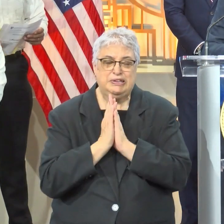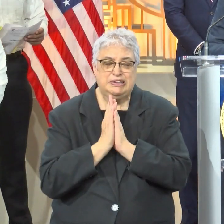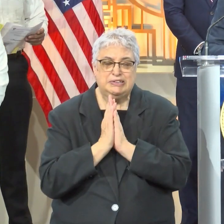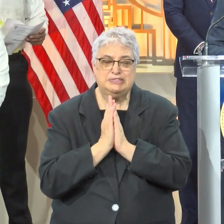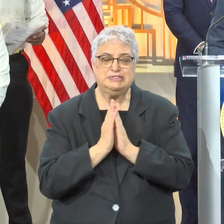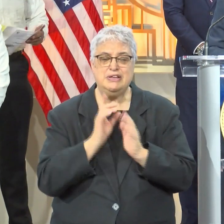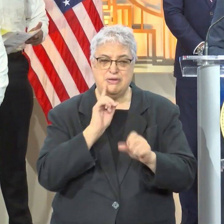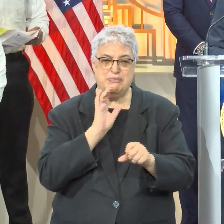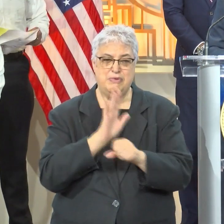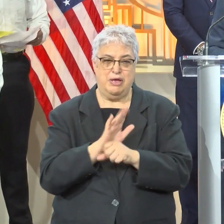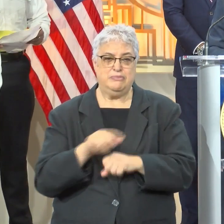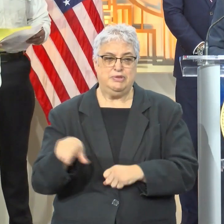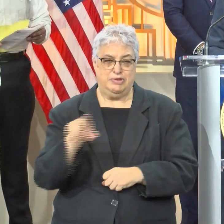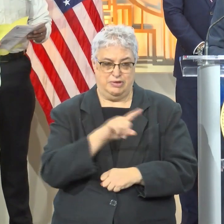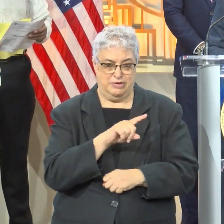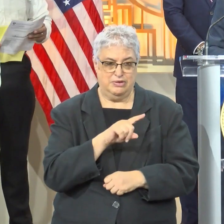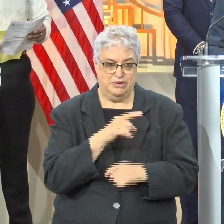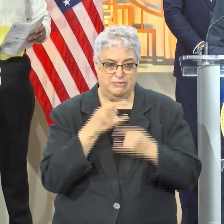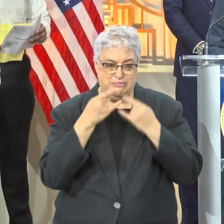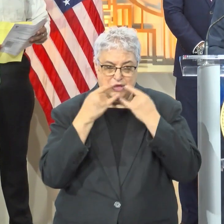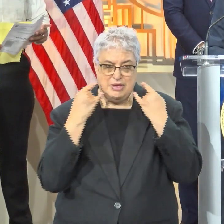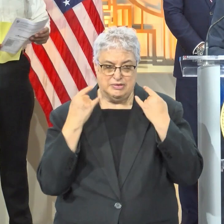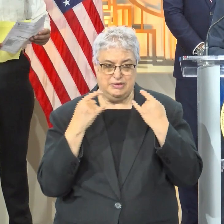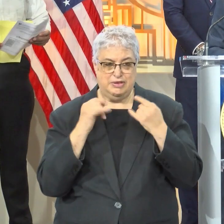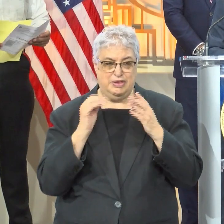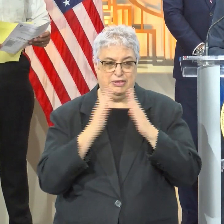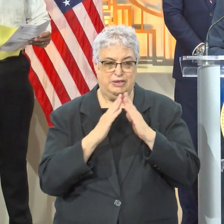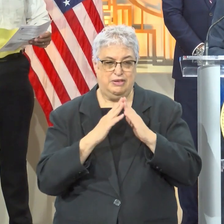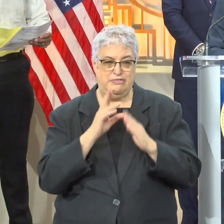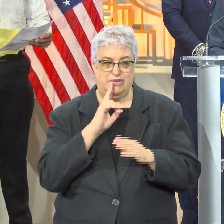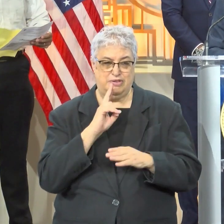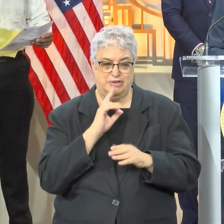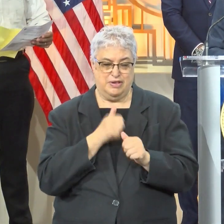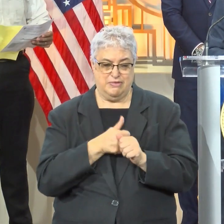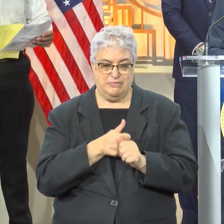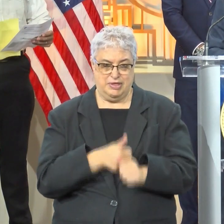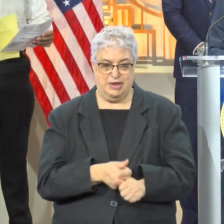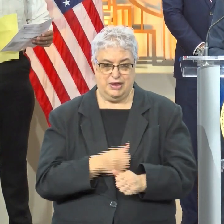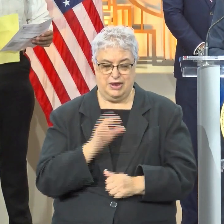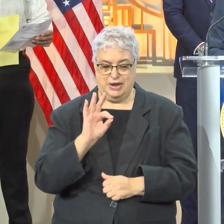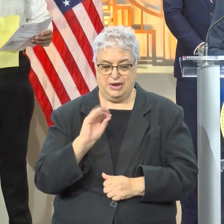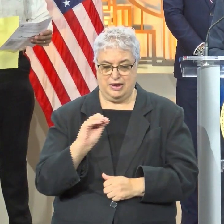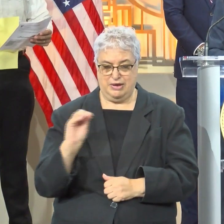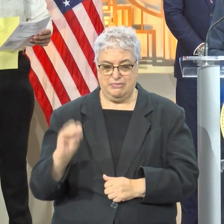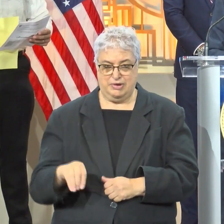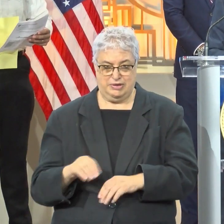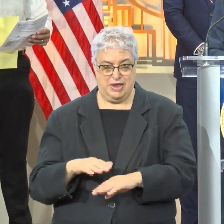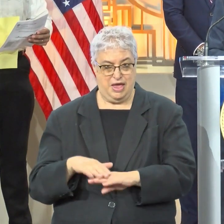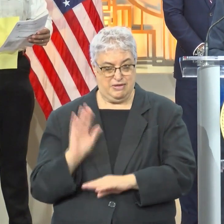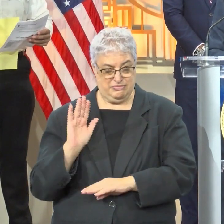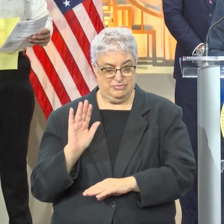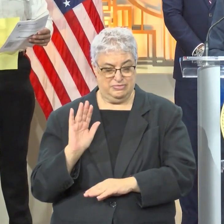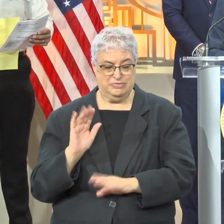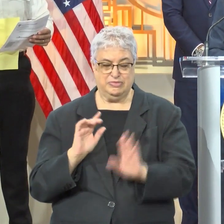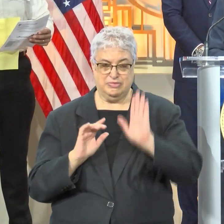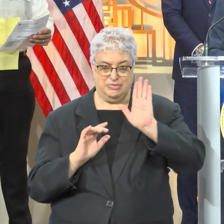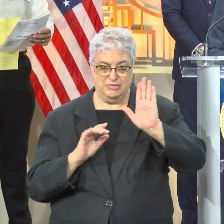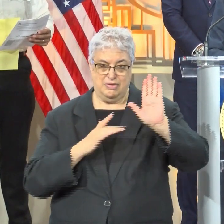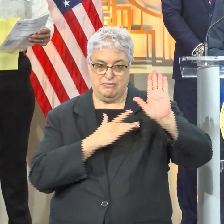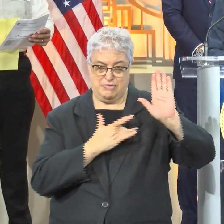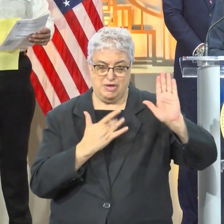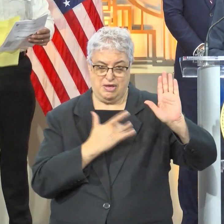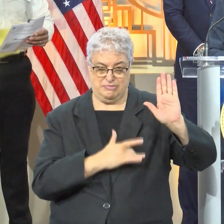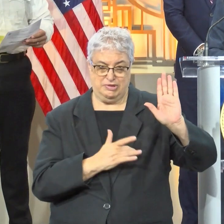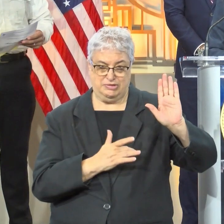I promise you, if you do that, and if the city of Houston has compliance of about 90% or greater, I promise you, if